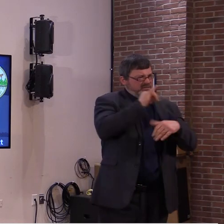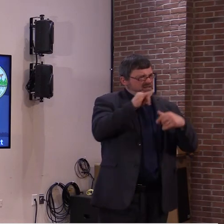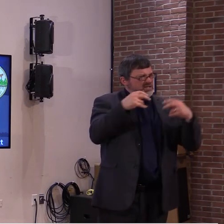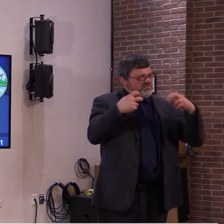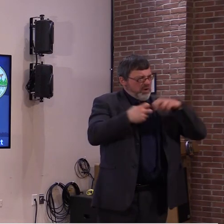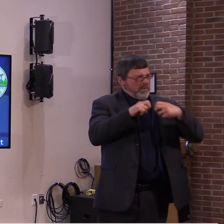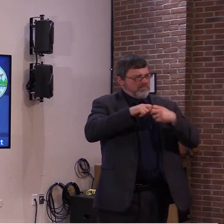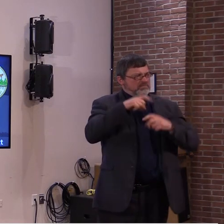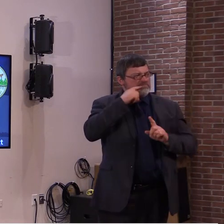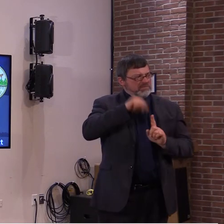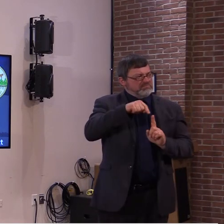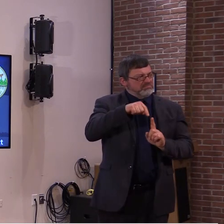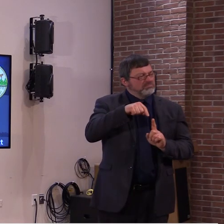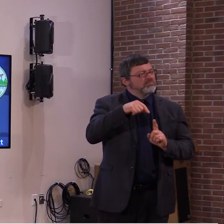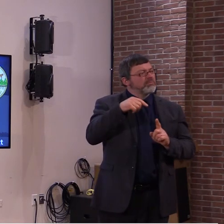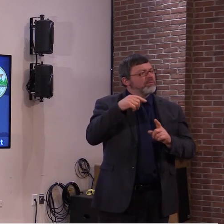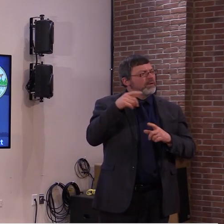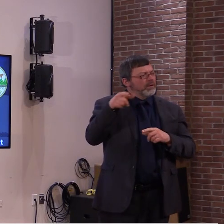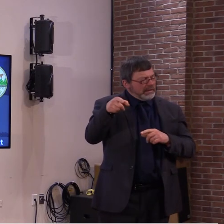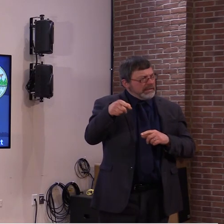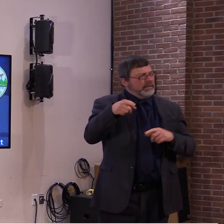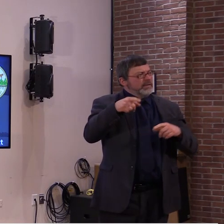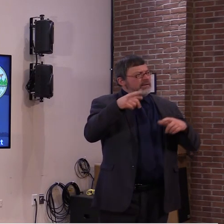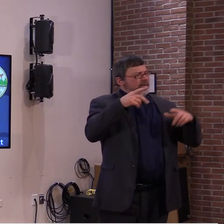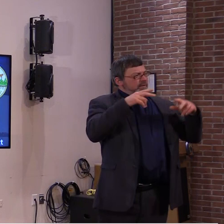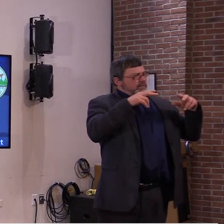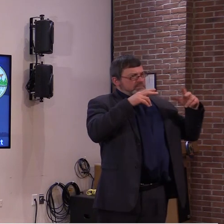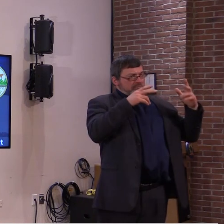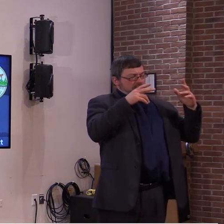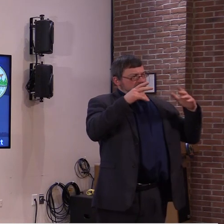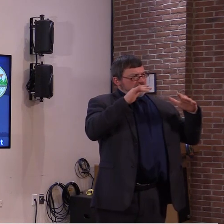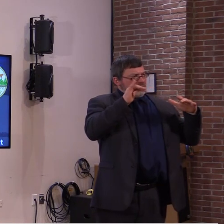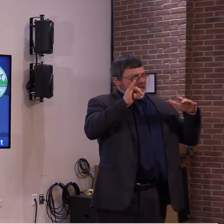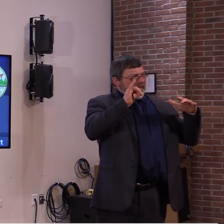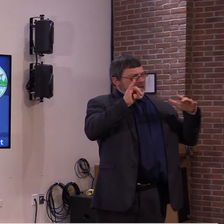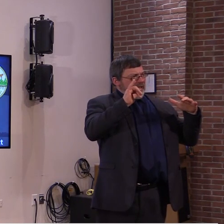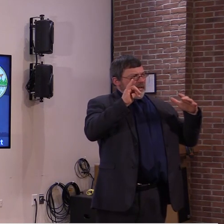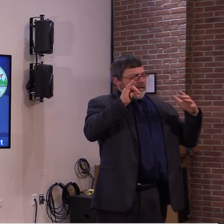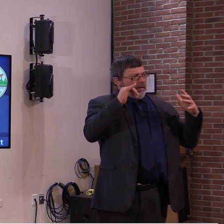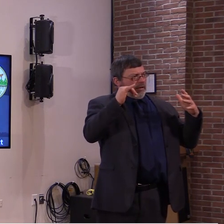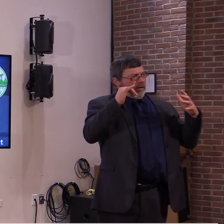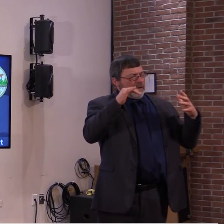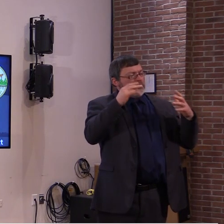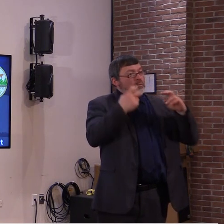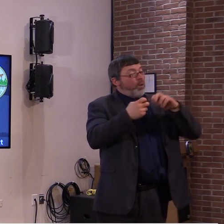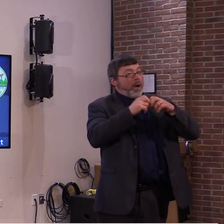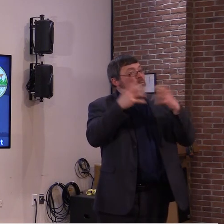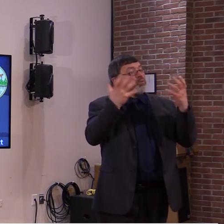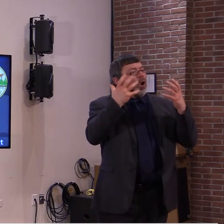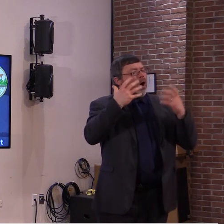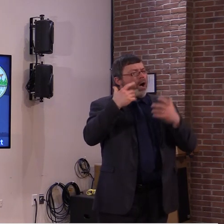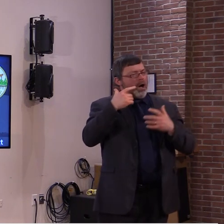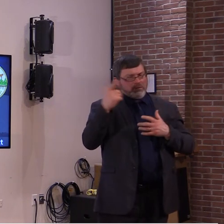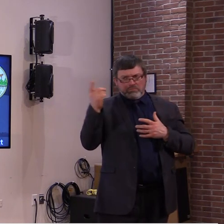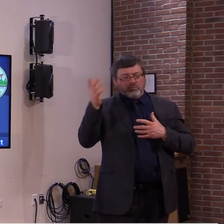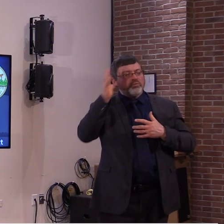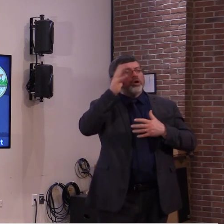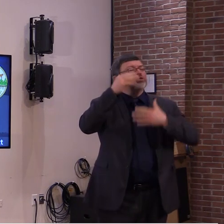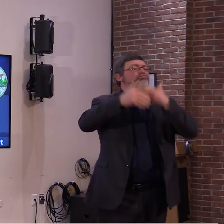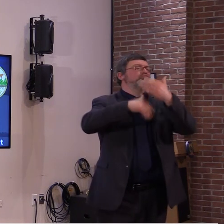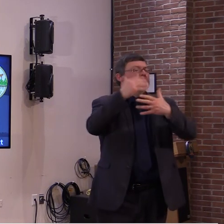us to say to the feds, hey, look, you know, we ran through those and we're really ready for more. So can you explain to the public exactly why we have 30,000 doses and